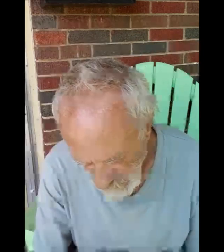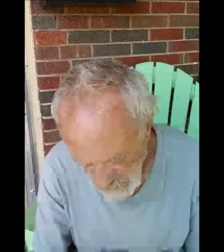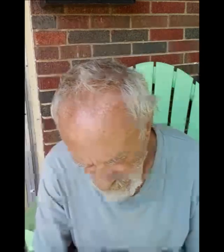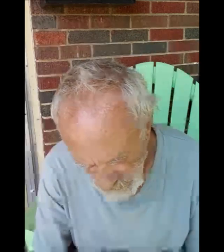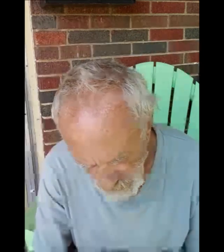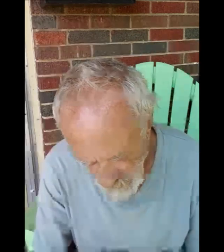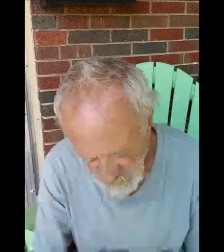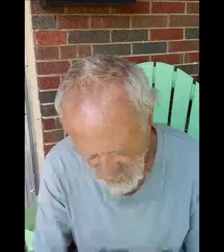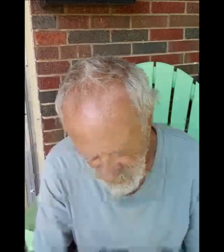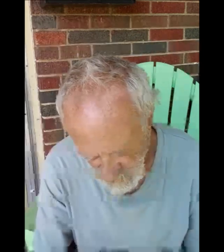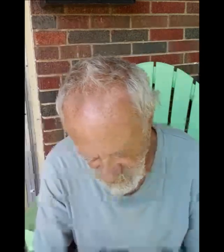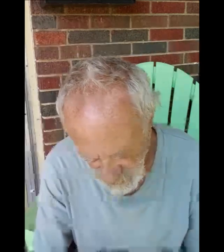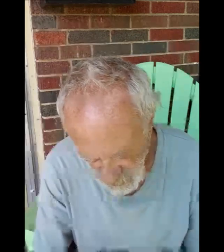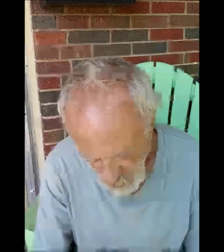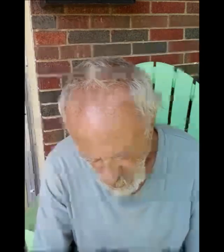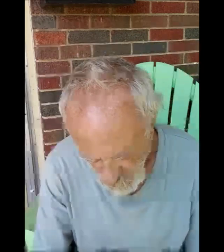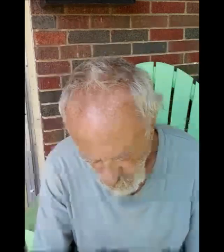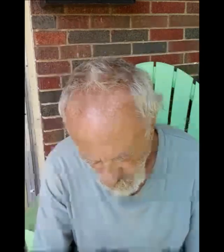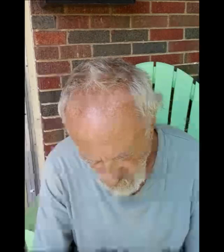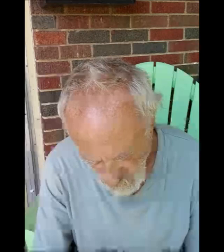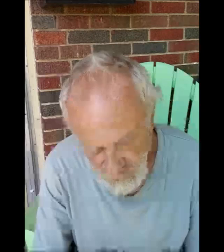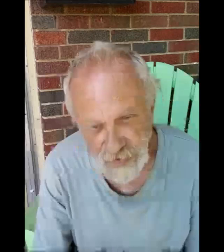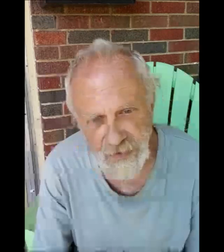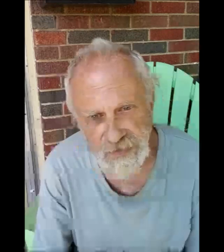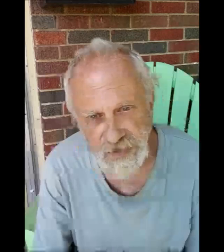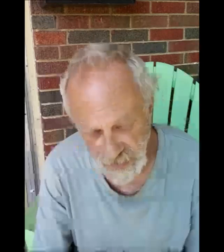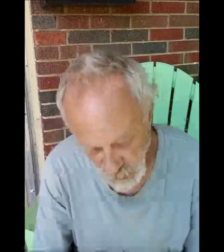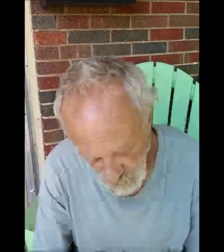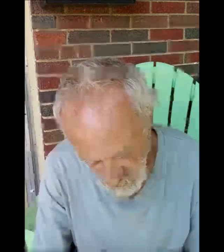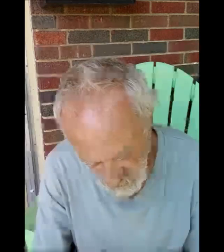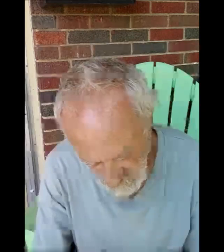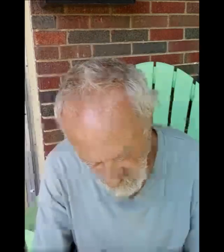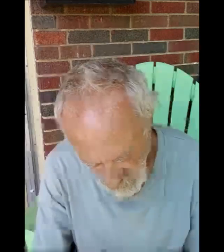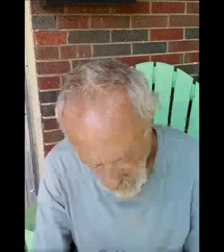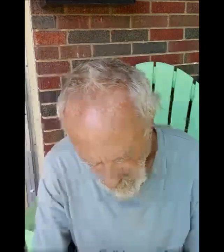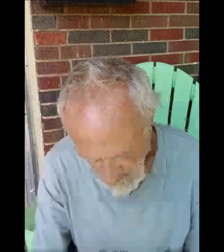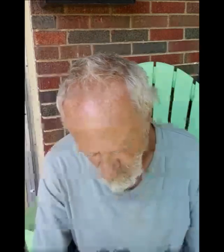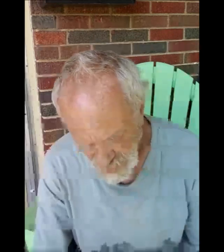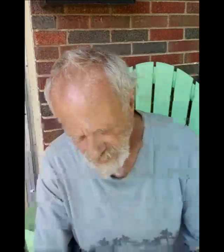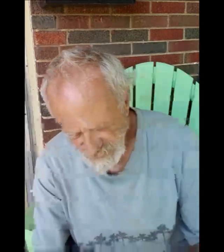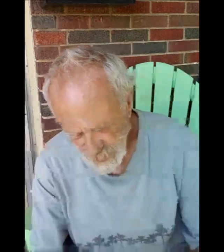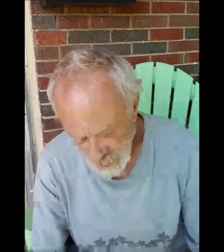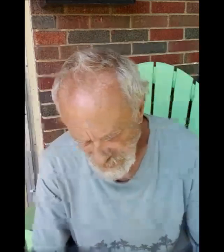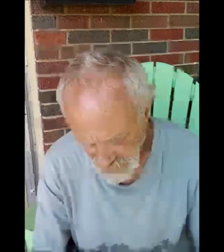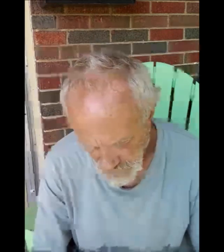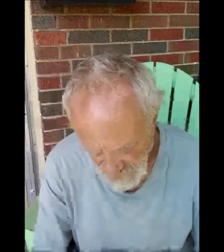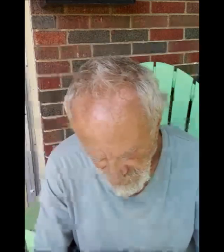it is a soft animal skin worked with colored beads and quills. Of course, all this hair must have a